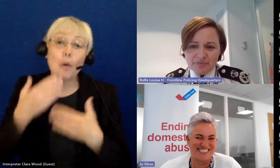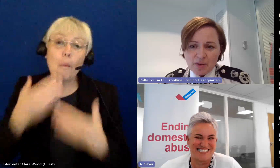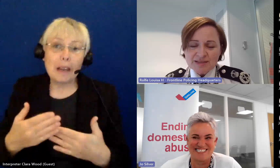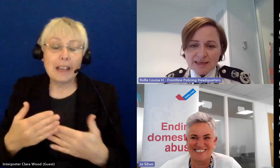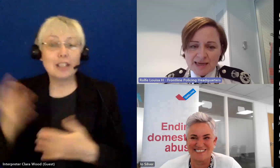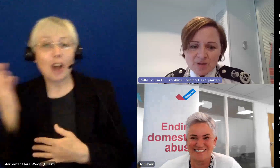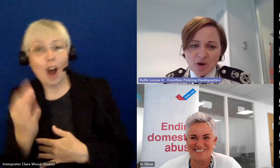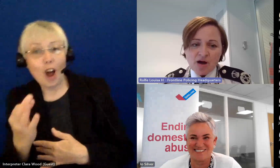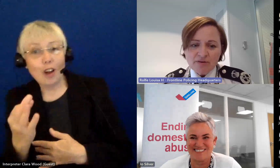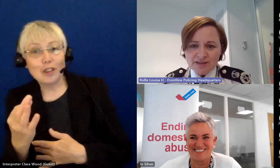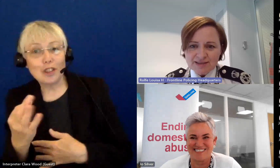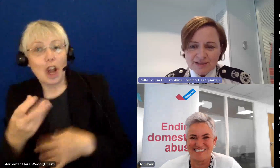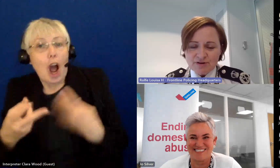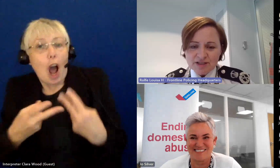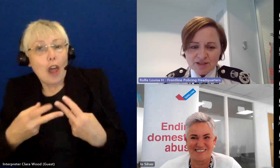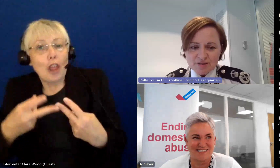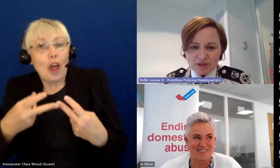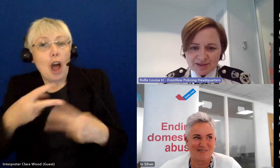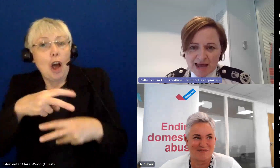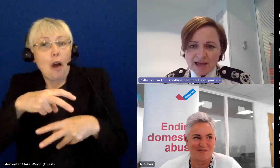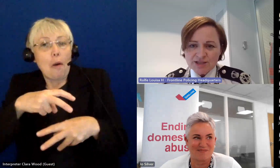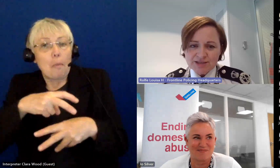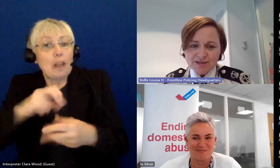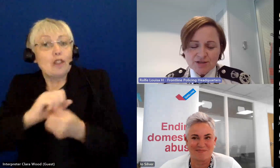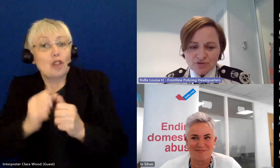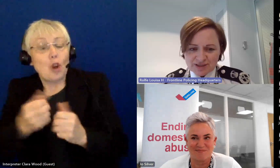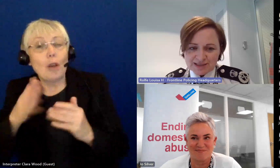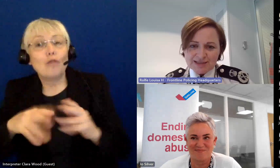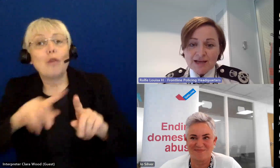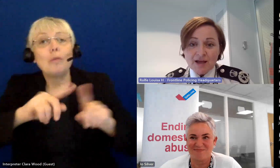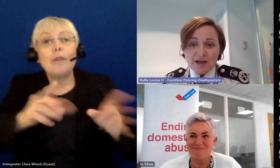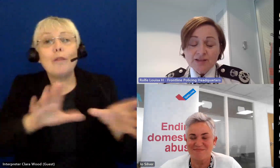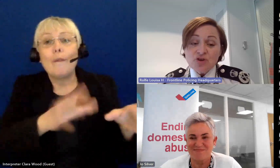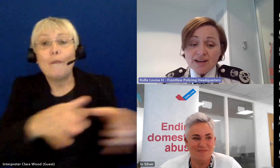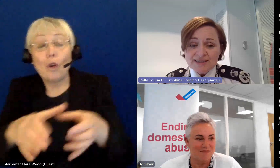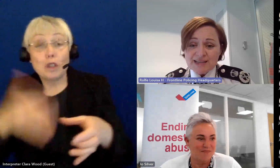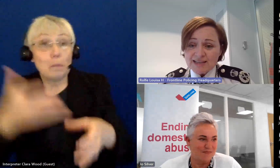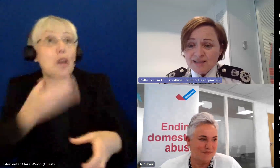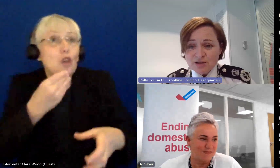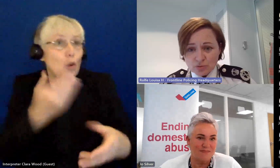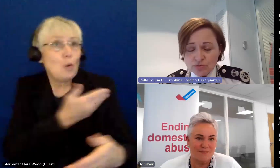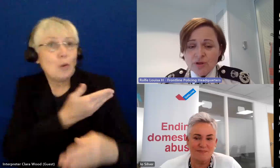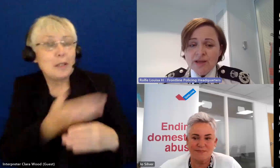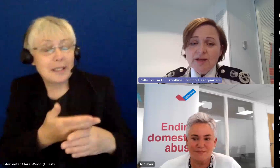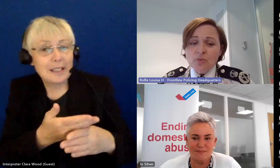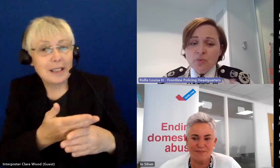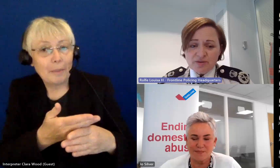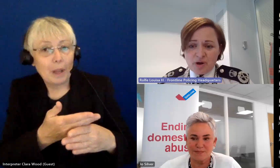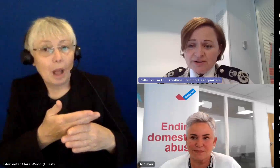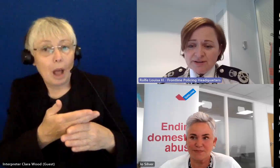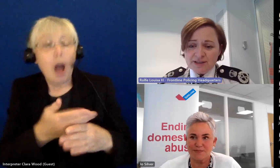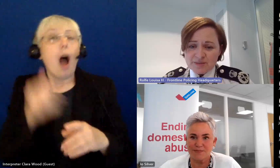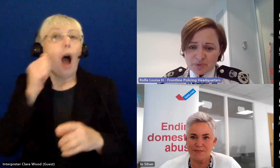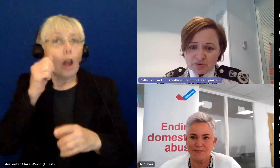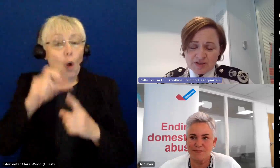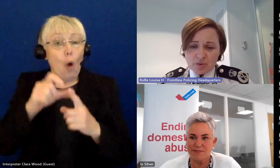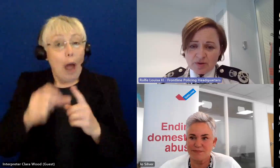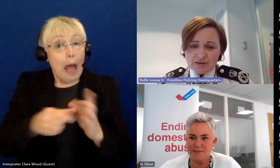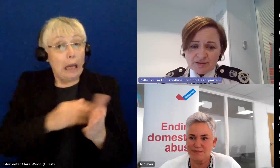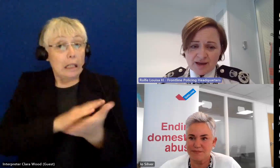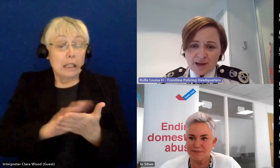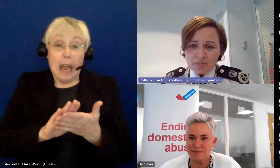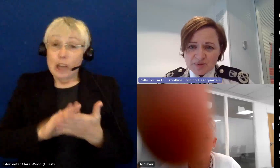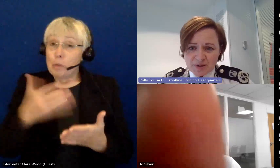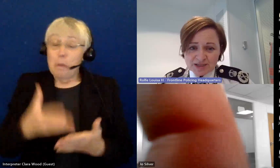and that was a key part of our considerations, because Dash is such a trusted, a tried and tested tool with partners, but